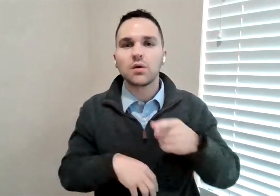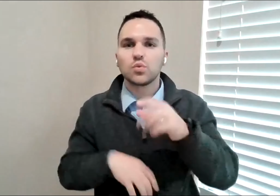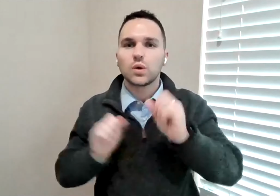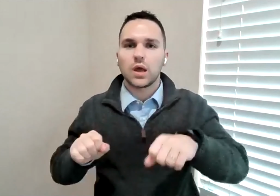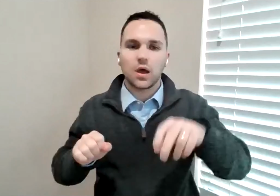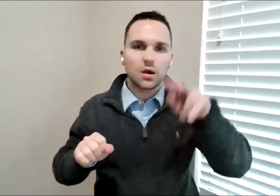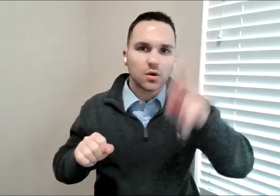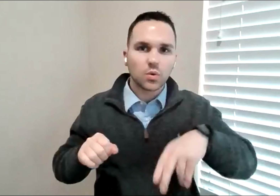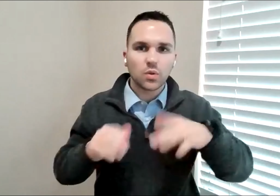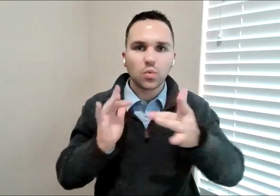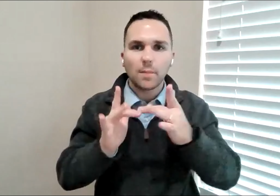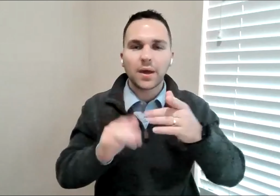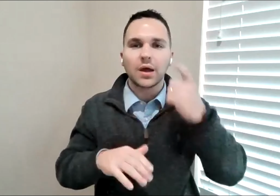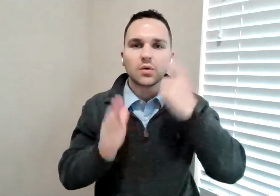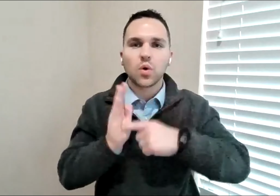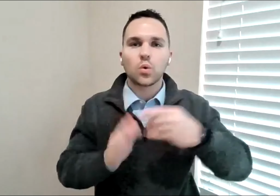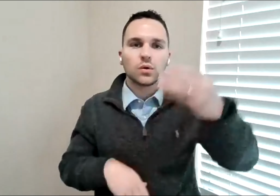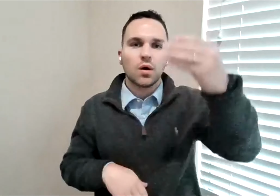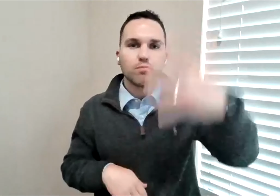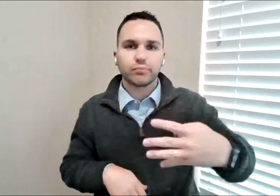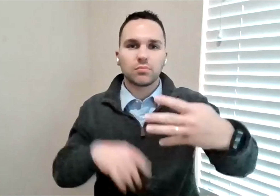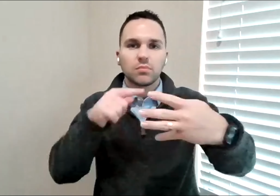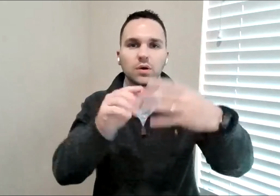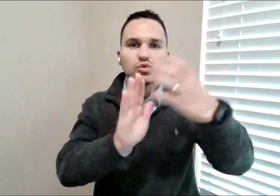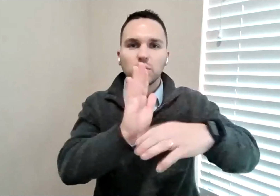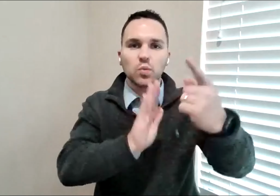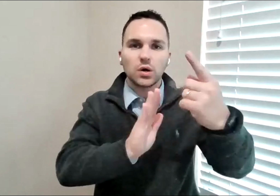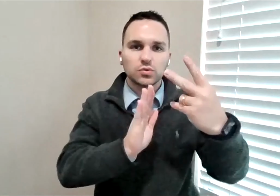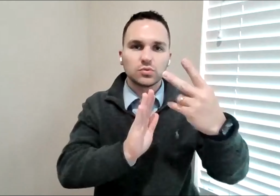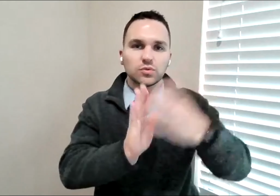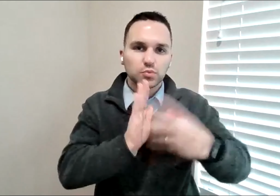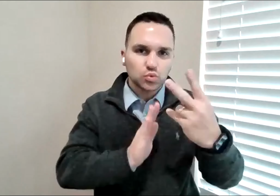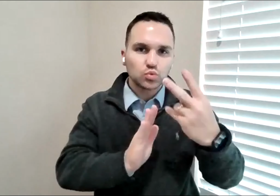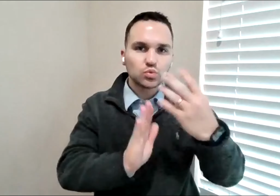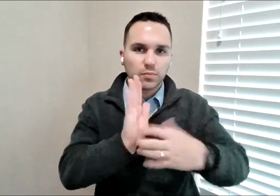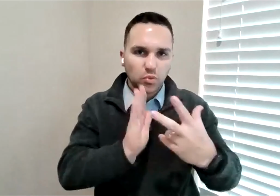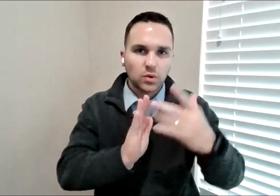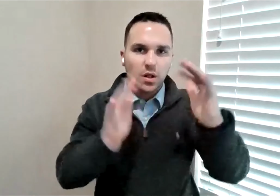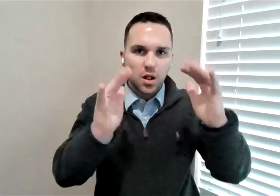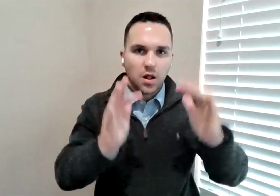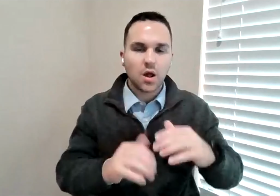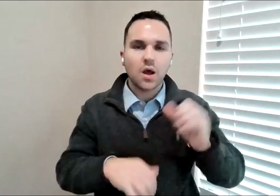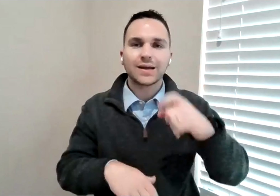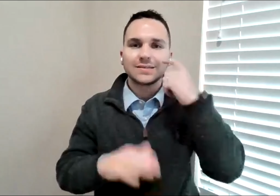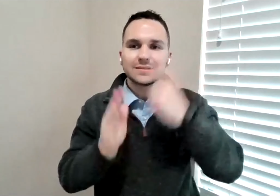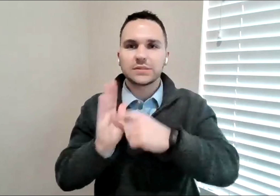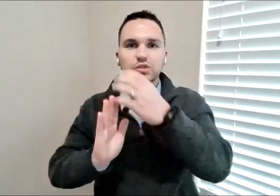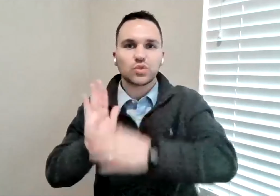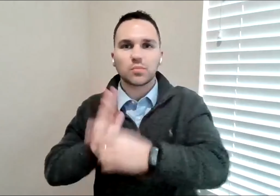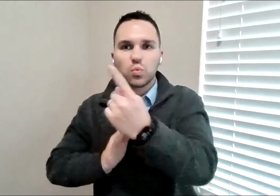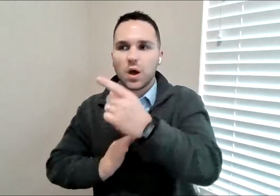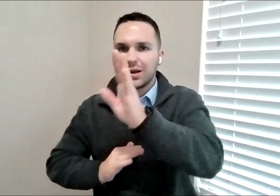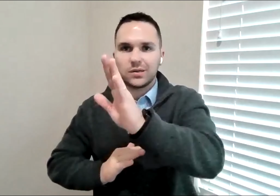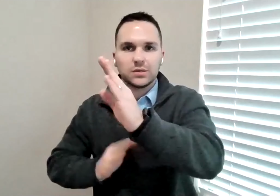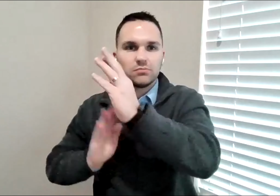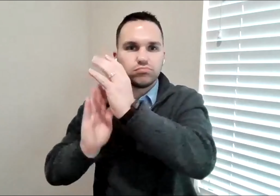see a drop down that says Chapter 1. You'll be able to click Chapter 1 and then just see that Chapter 1 language as